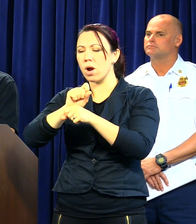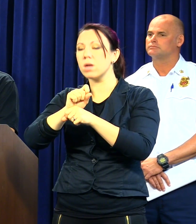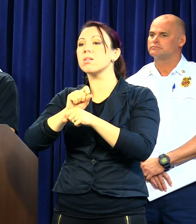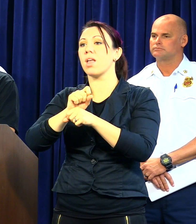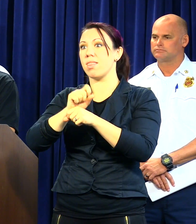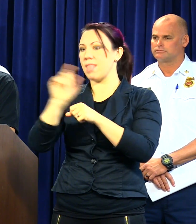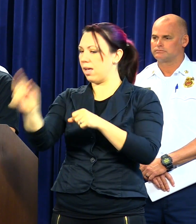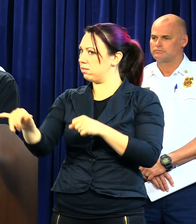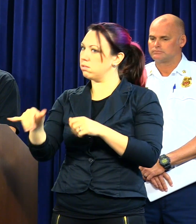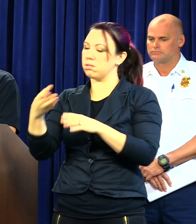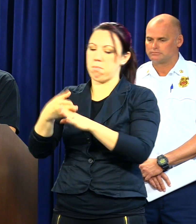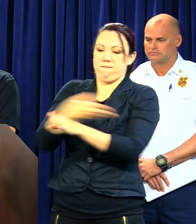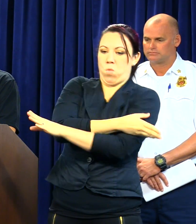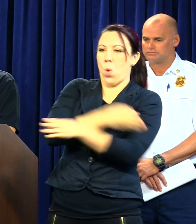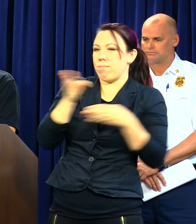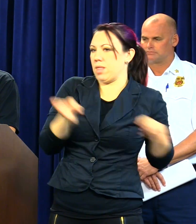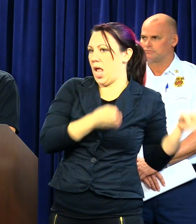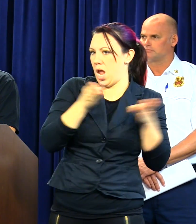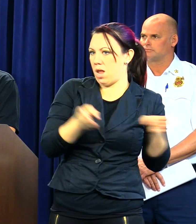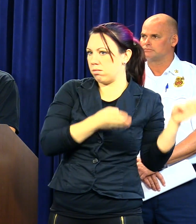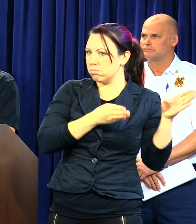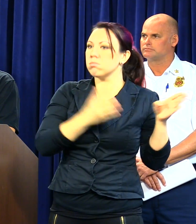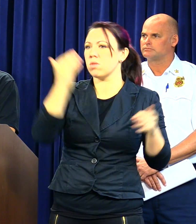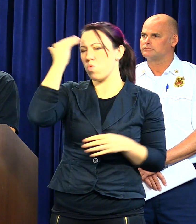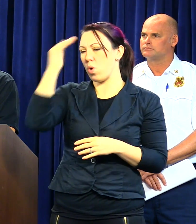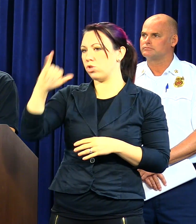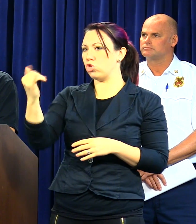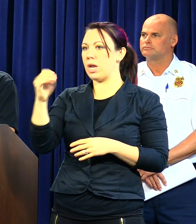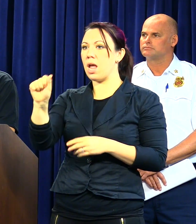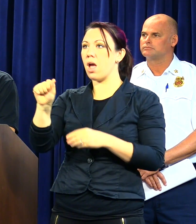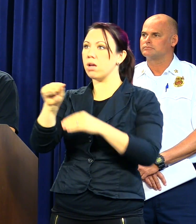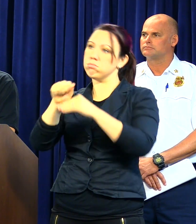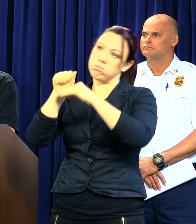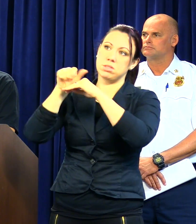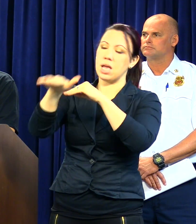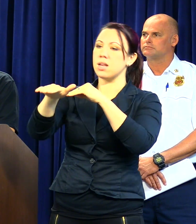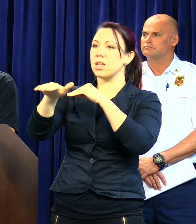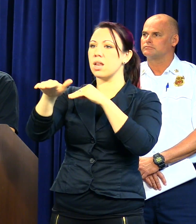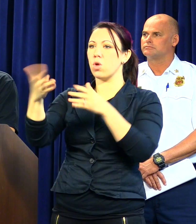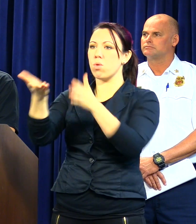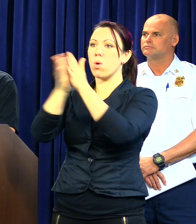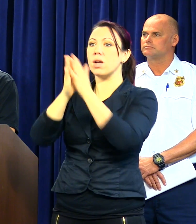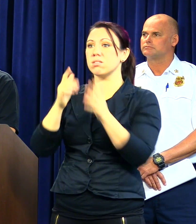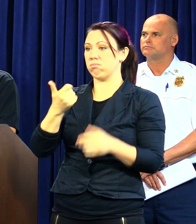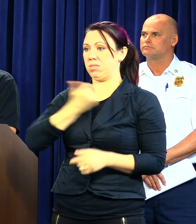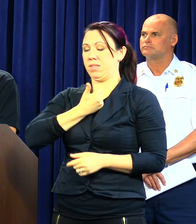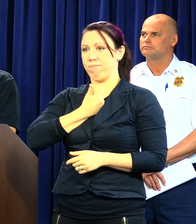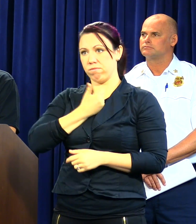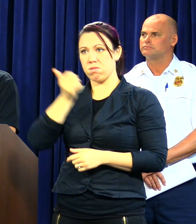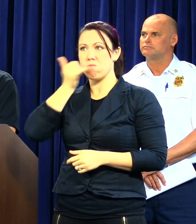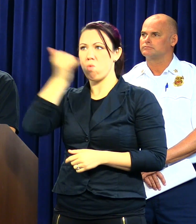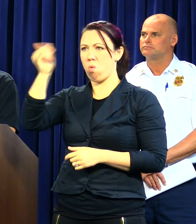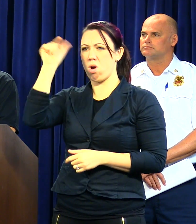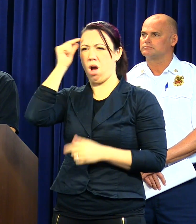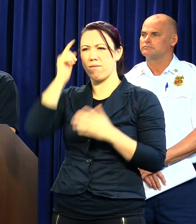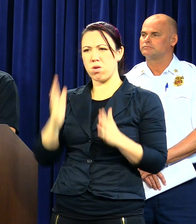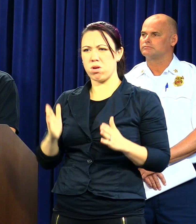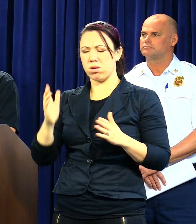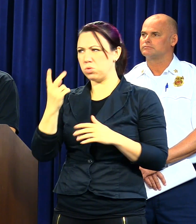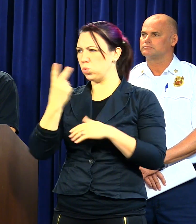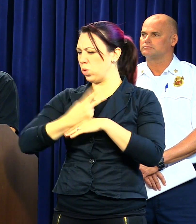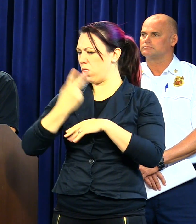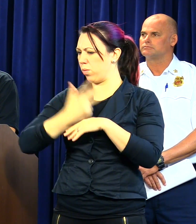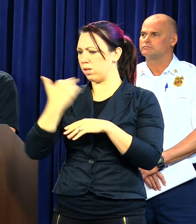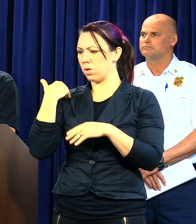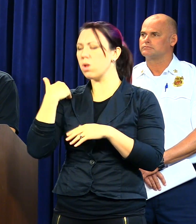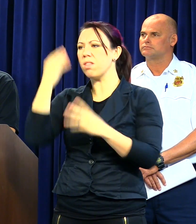is advanced planning. I know the JEA had a request in. I called the governor, I don't know, 2 or 3 days ago and